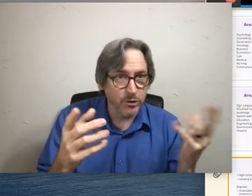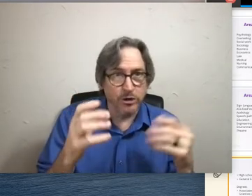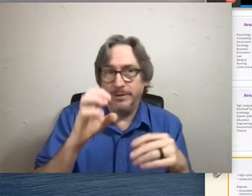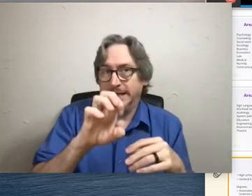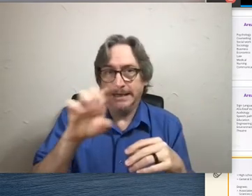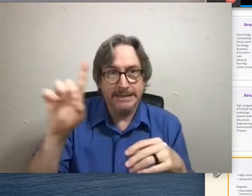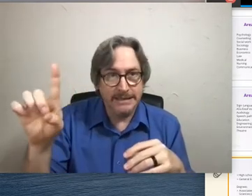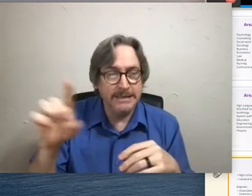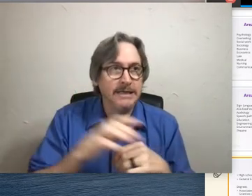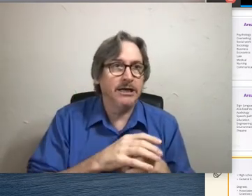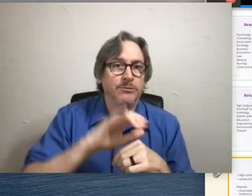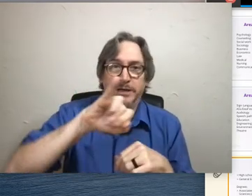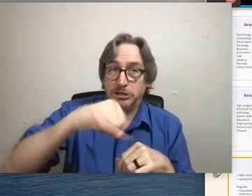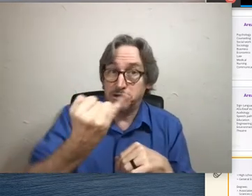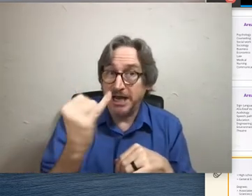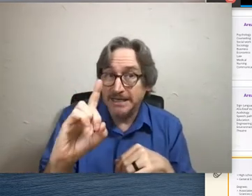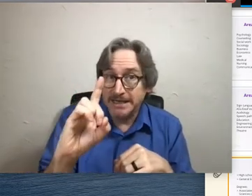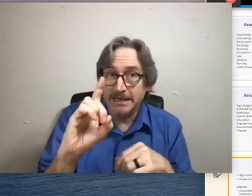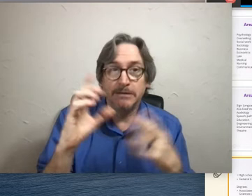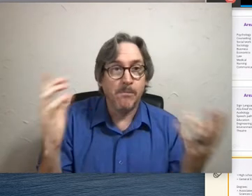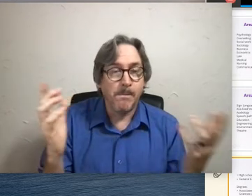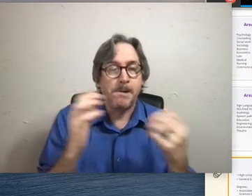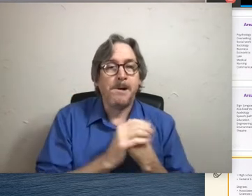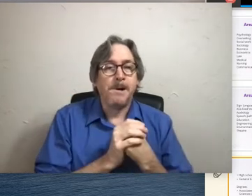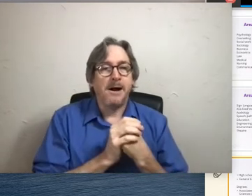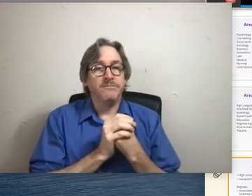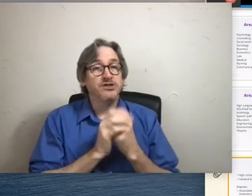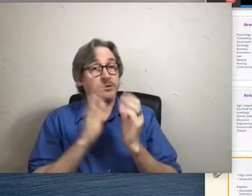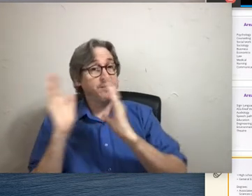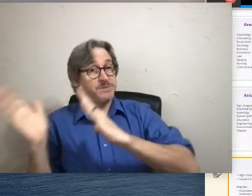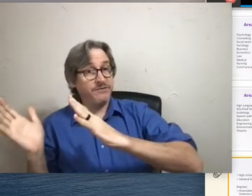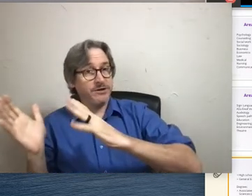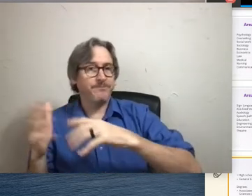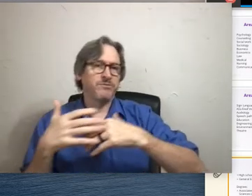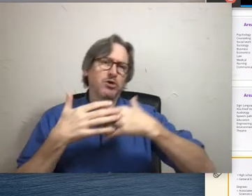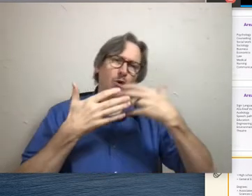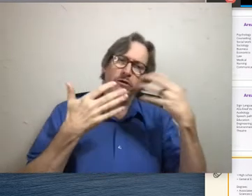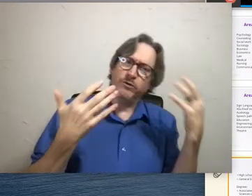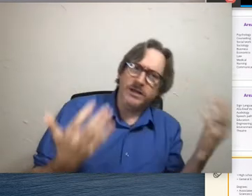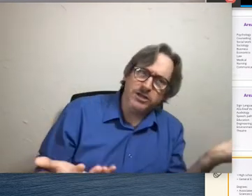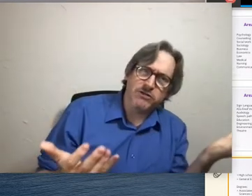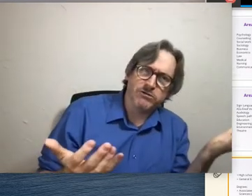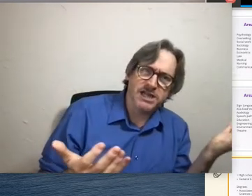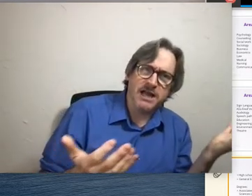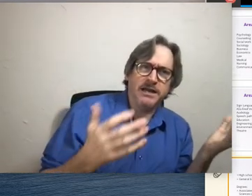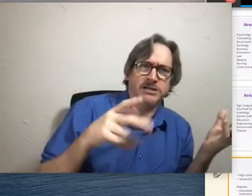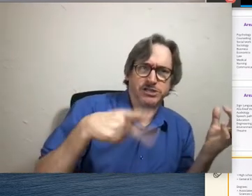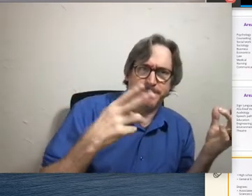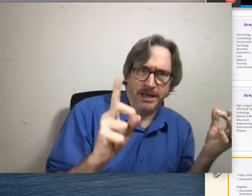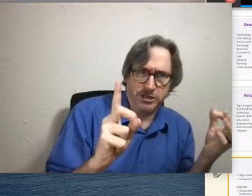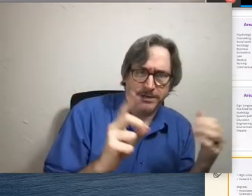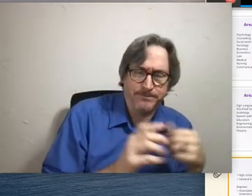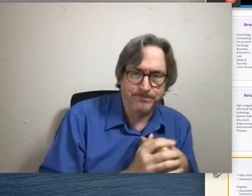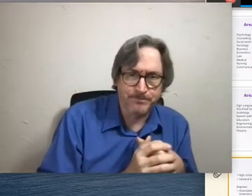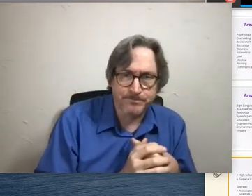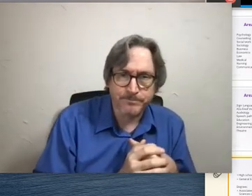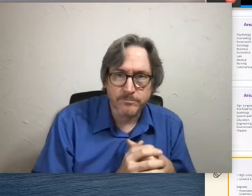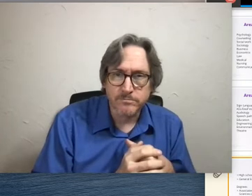even though it could be EDD, it could be a JD. So you can be specific, or if you need the general sign, it's just